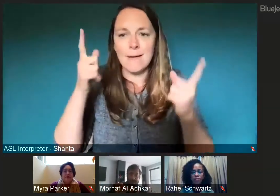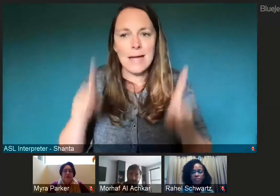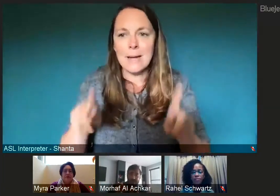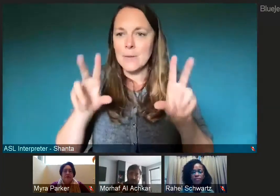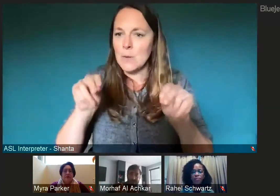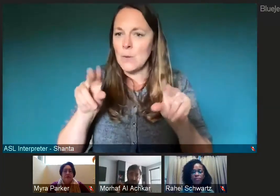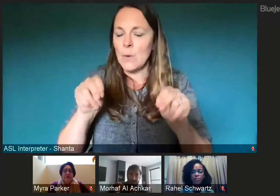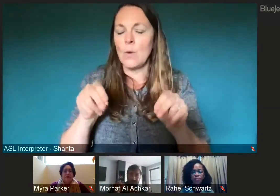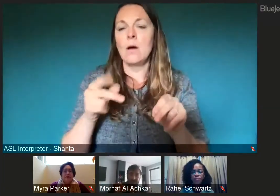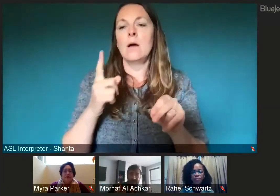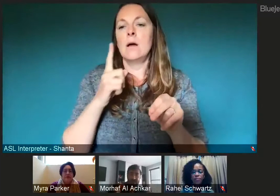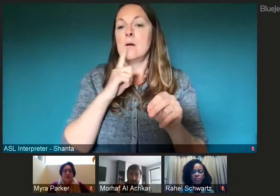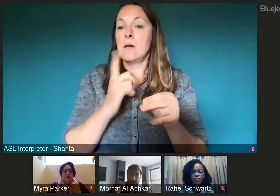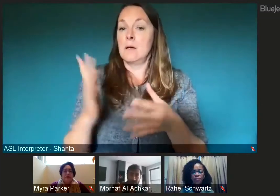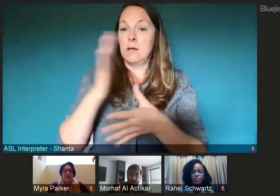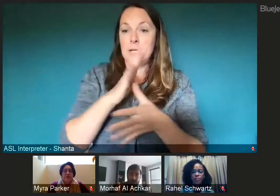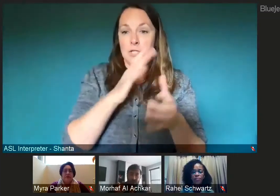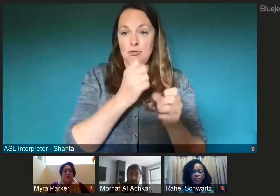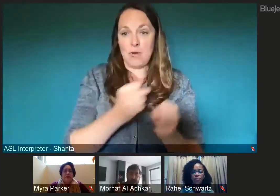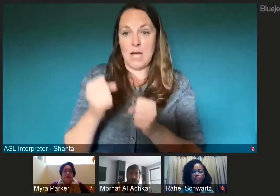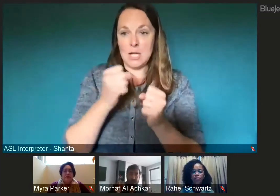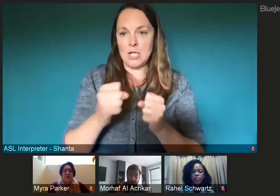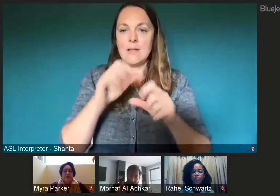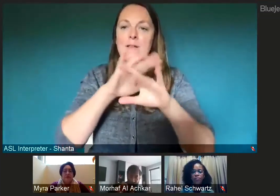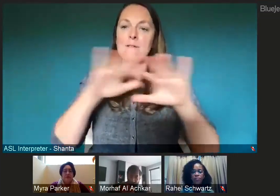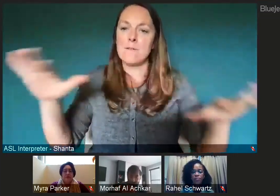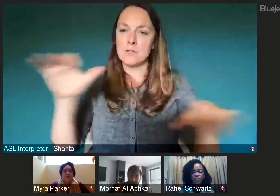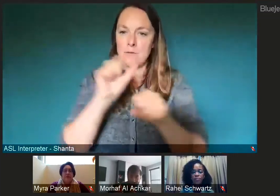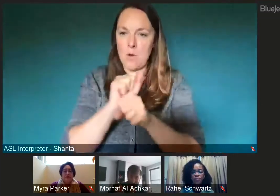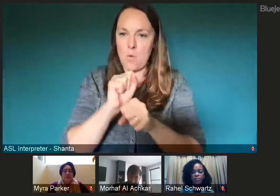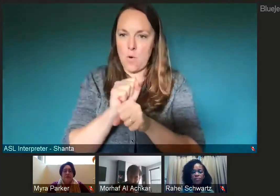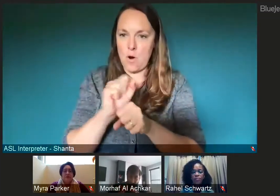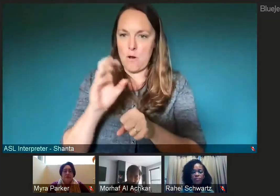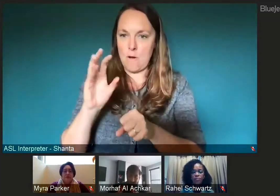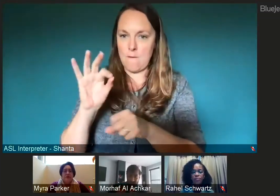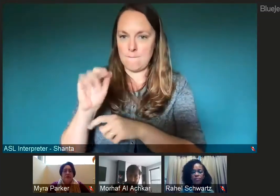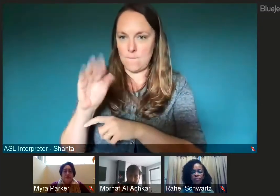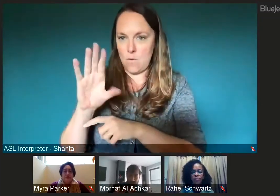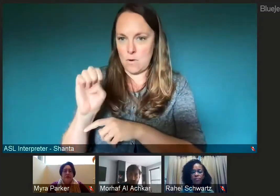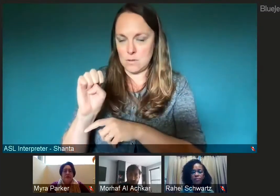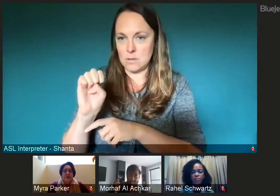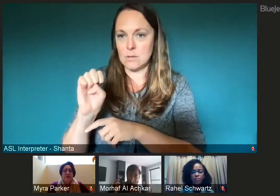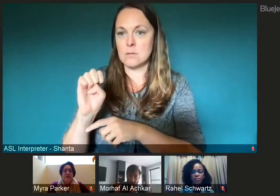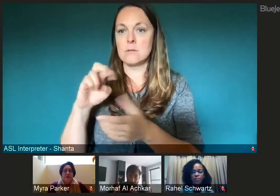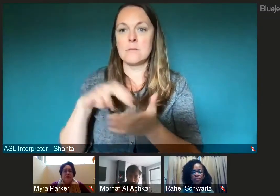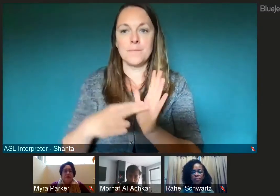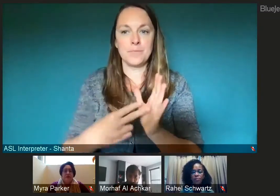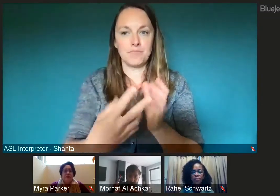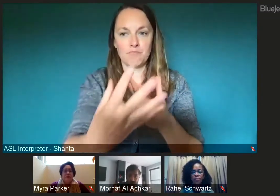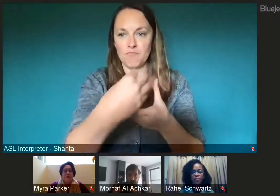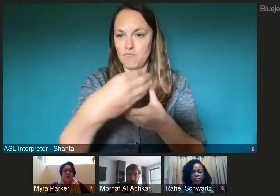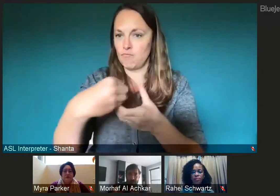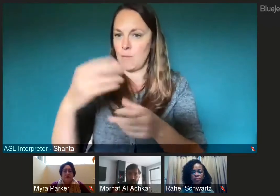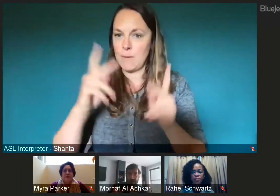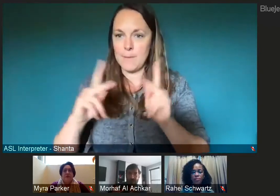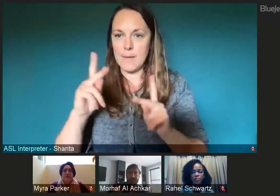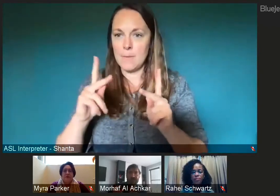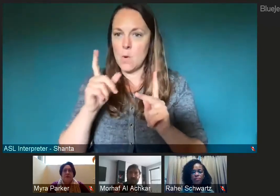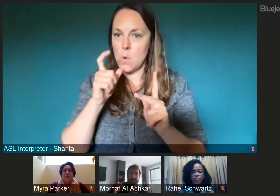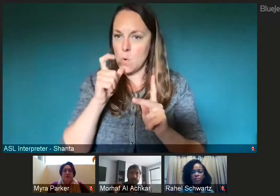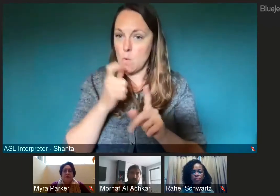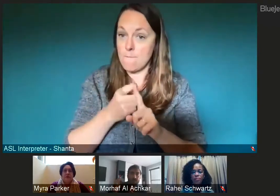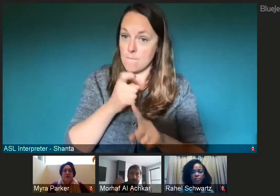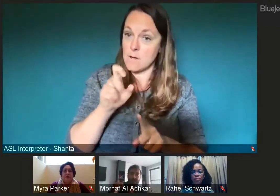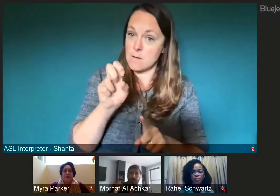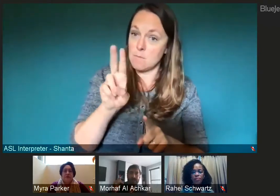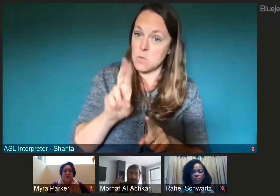main strategies is to diversify the workforce. Diversify and including people who are from the U.S. in a